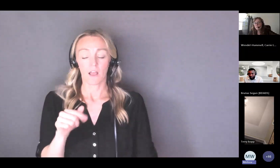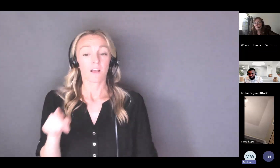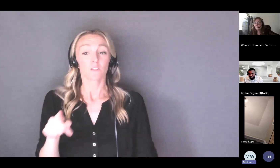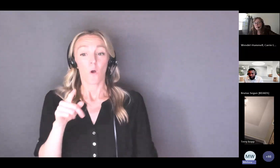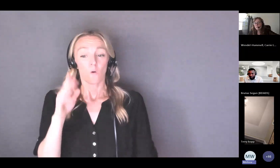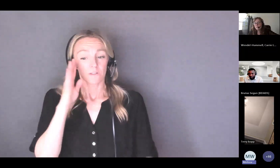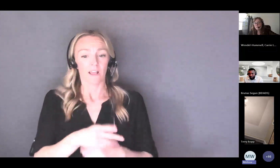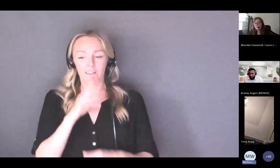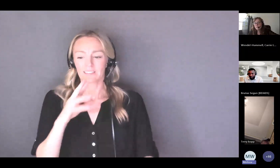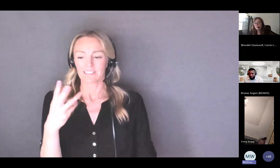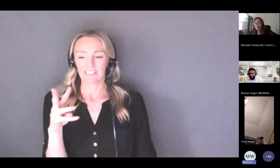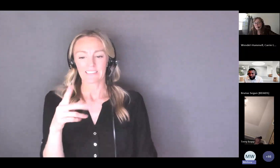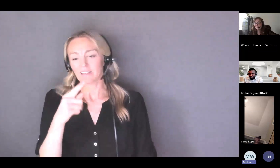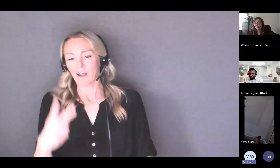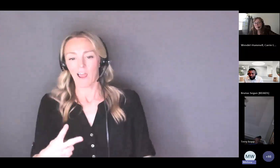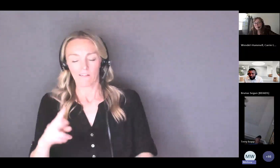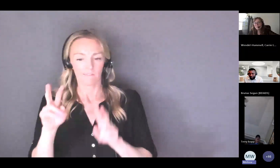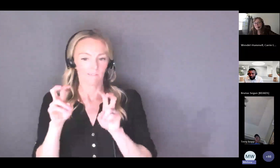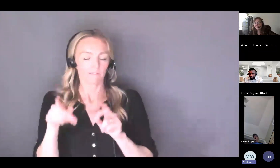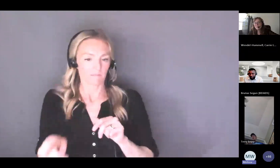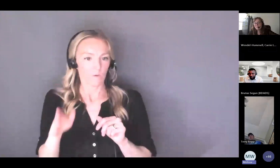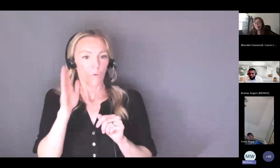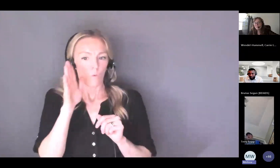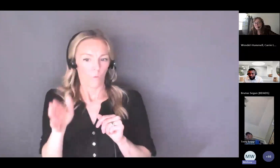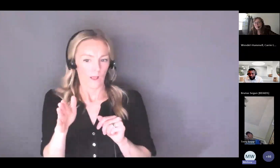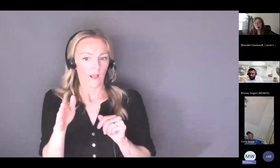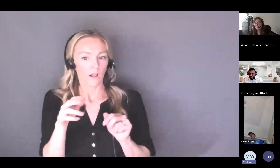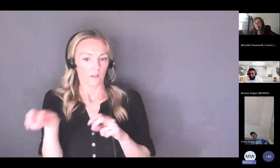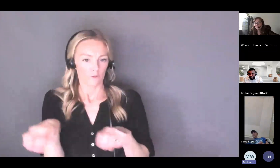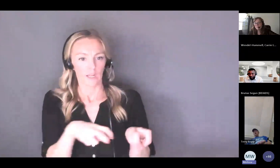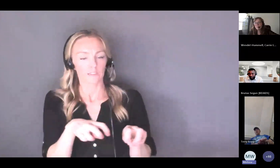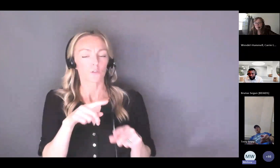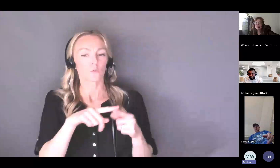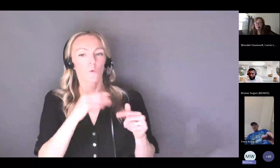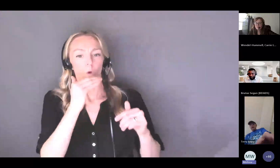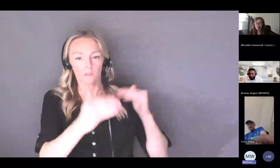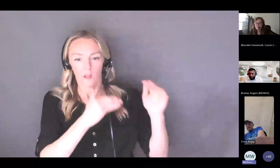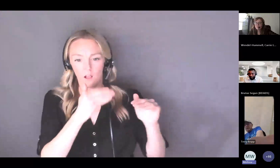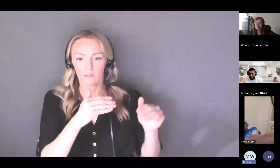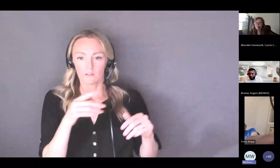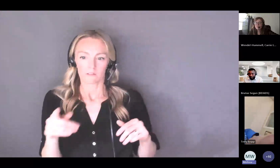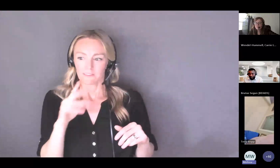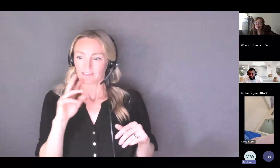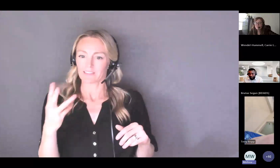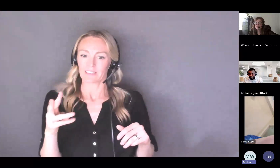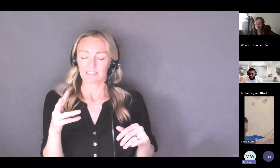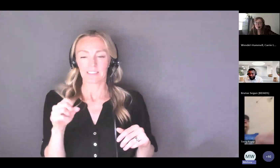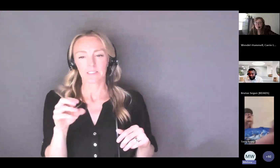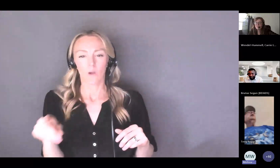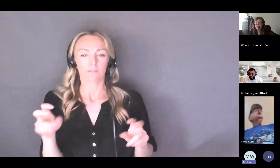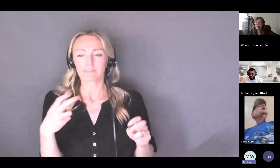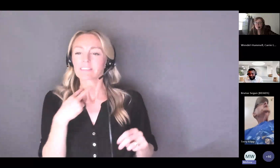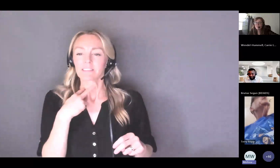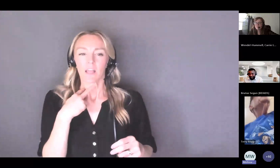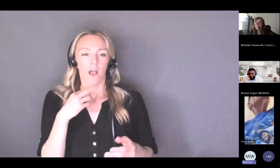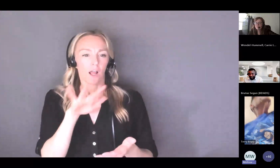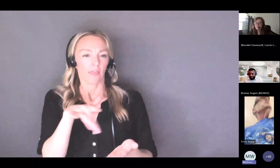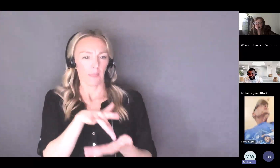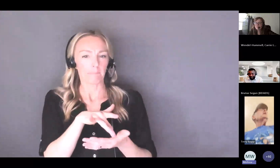of entering that phase where he will be transitioning to the adult. So he's kind of stuck in the middle, so to